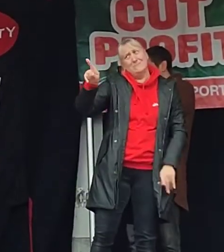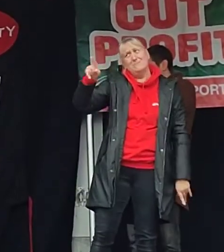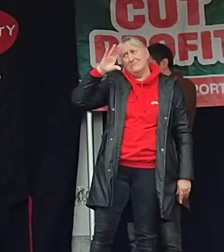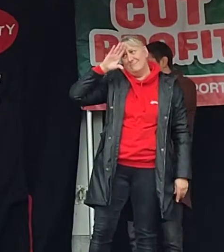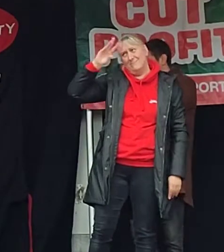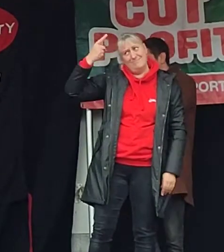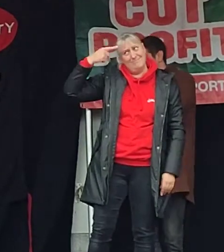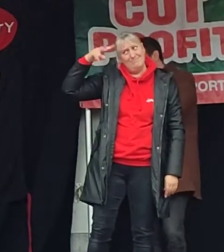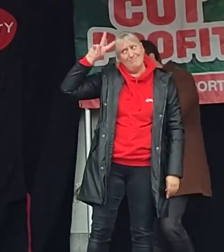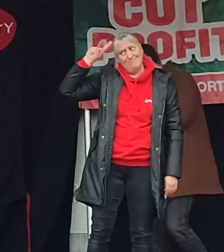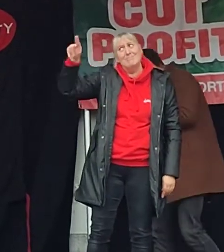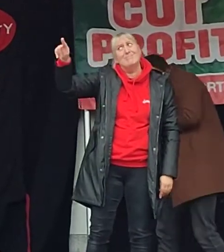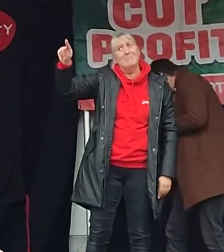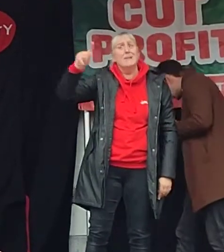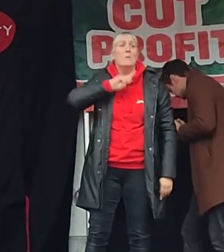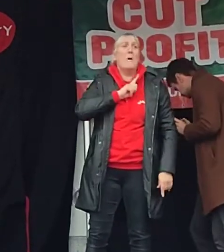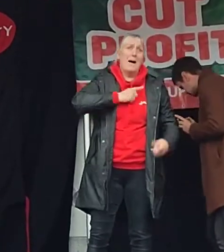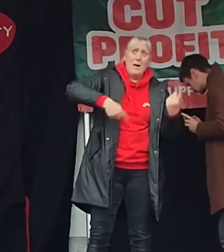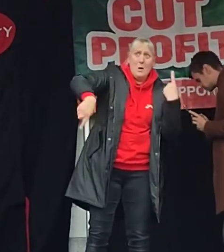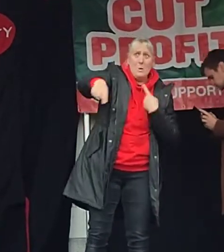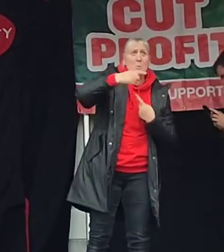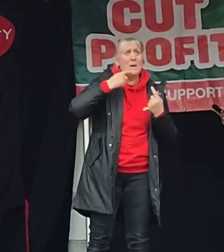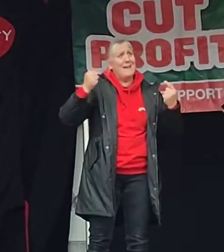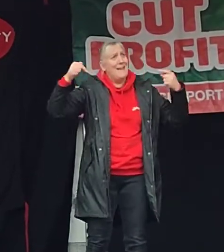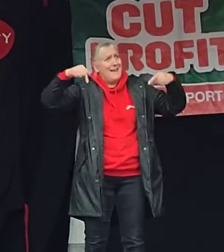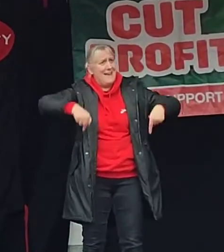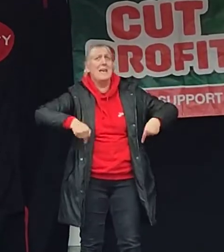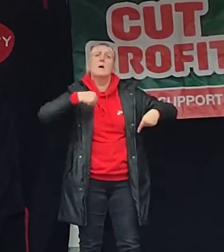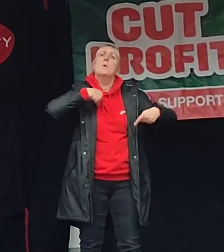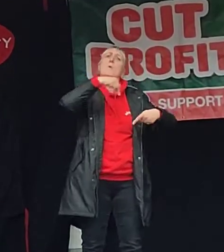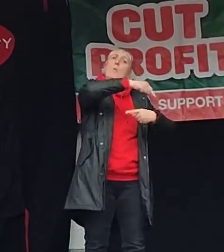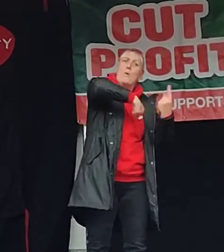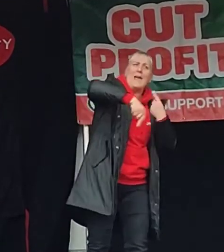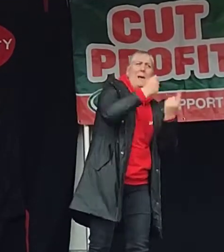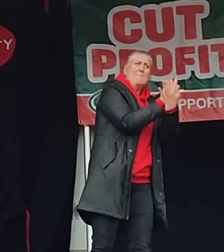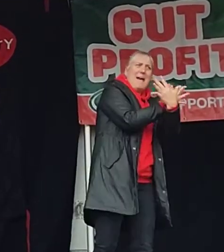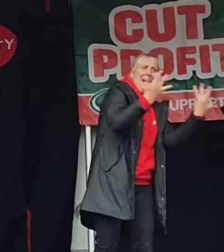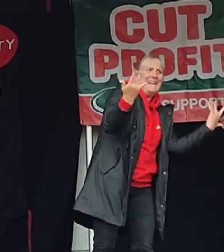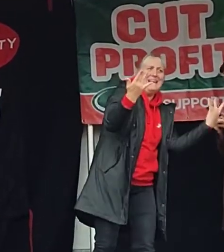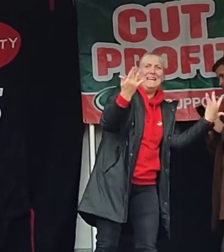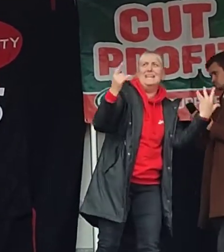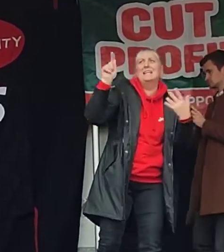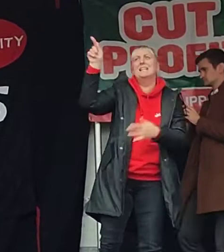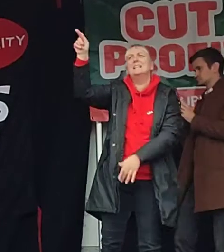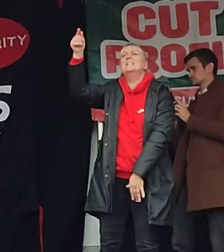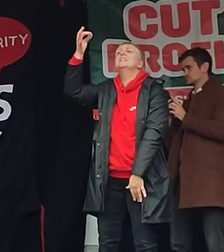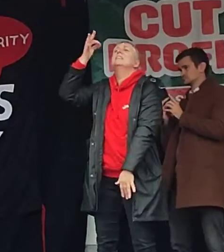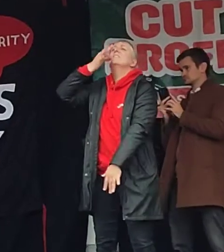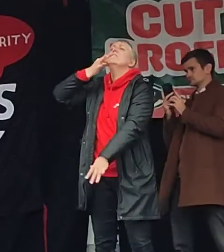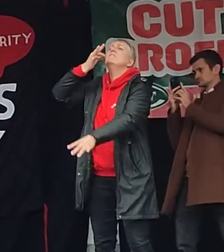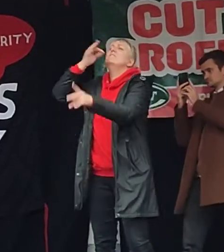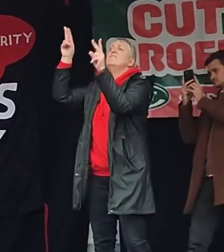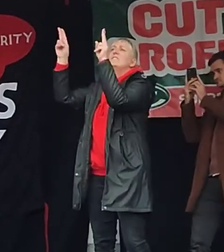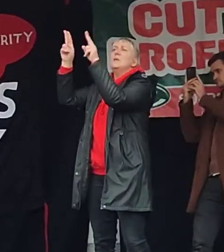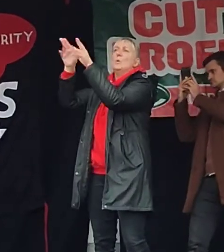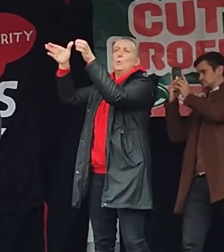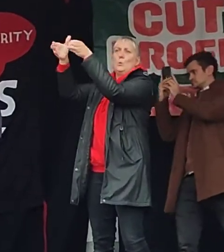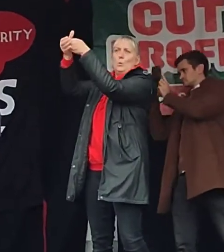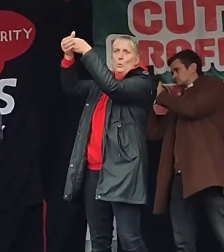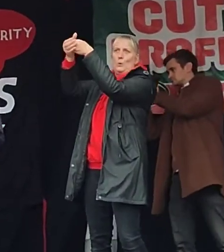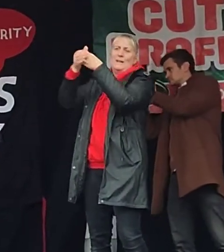thing coming. We are very, very many, and they are very, very few.